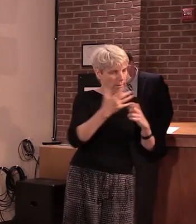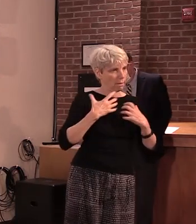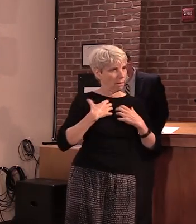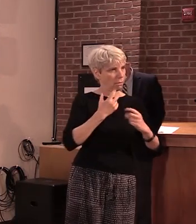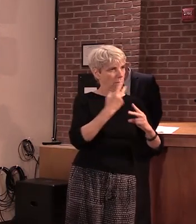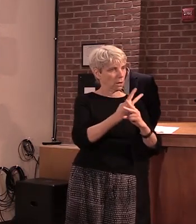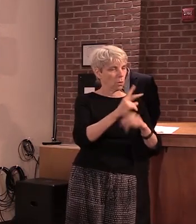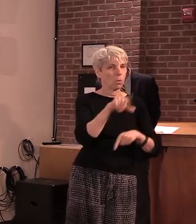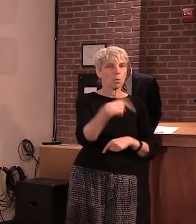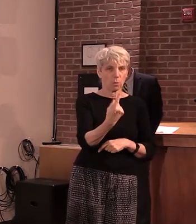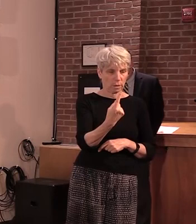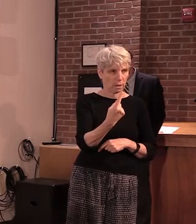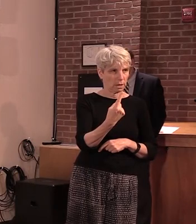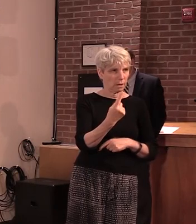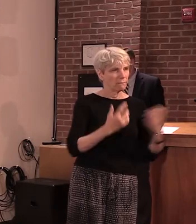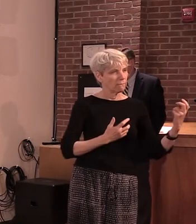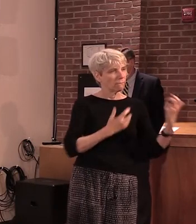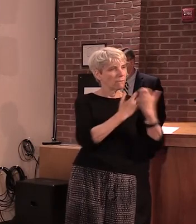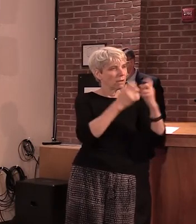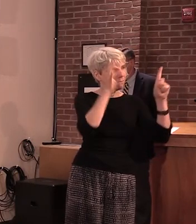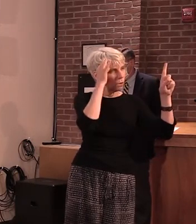would qualify under the CARES Act.